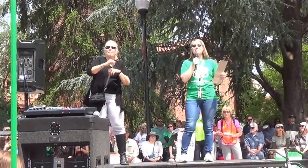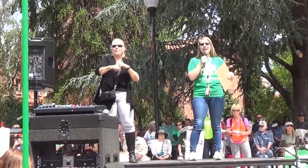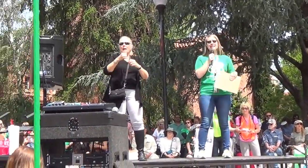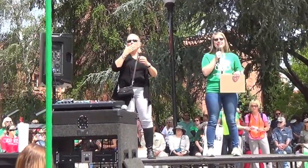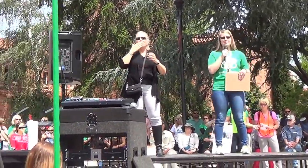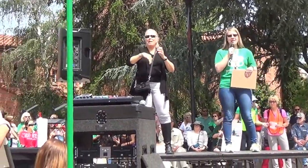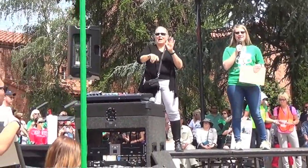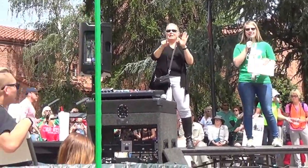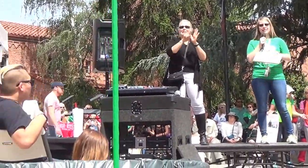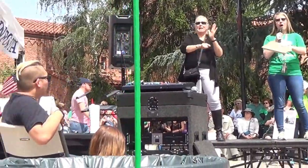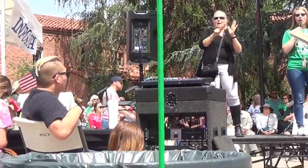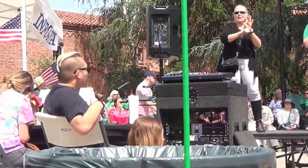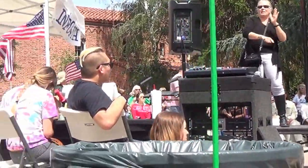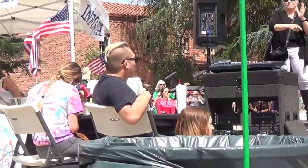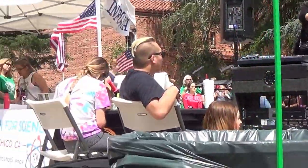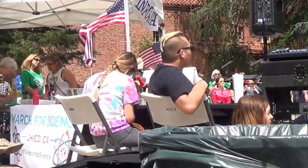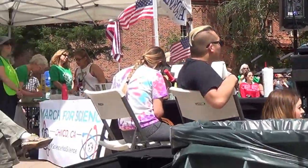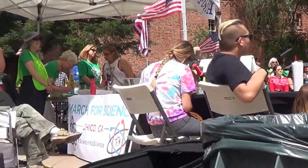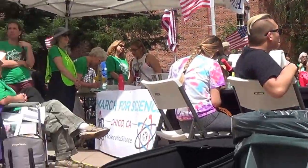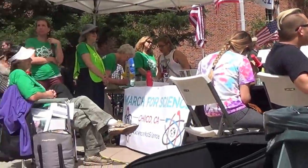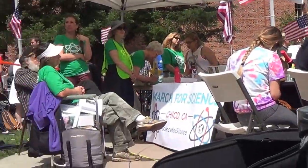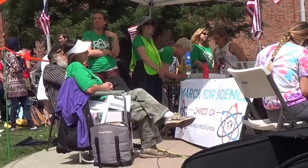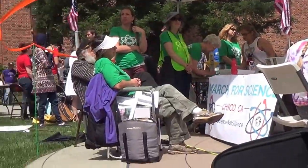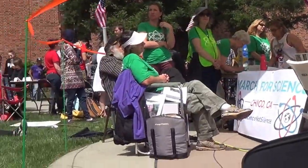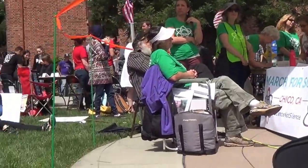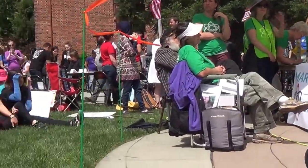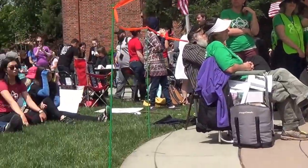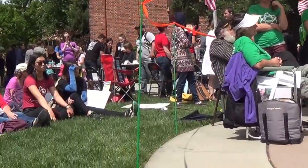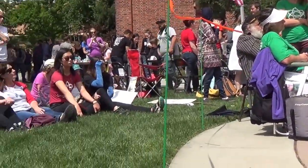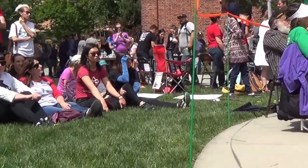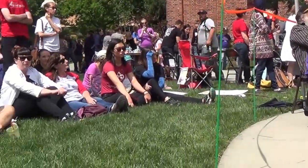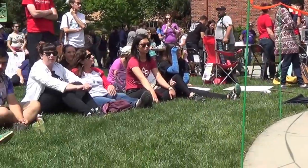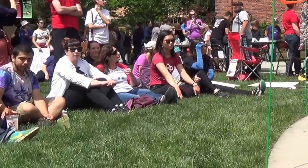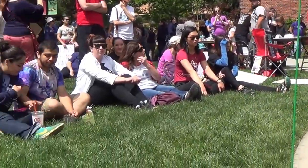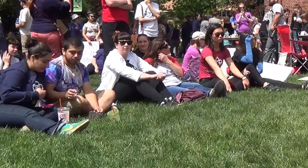It is amazing to me to see all of you here today standing up